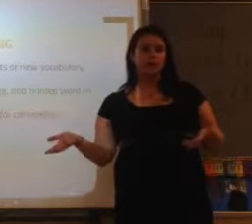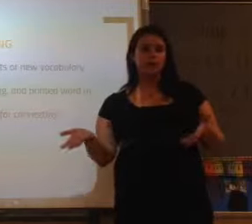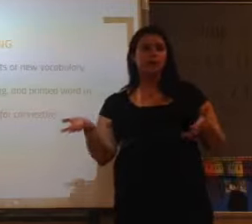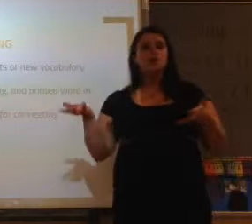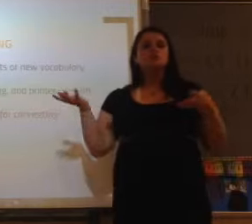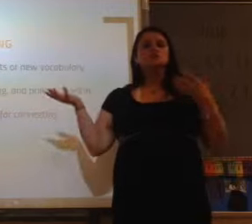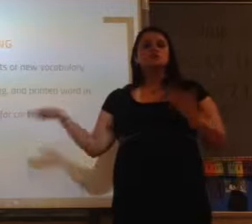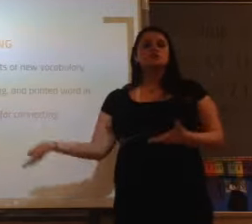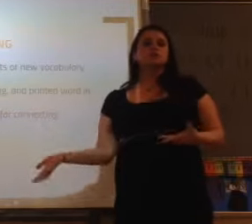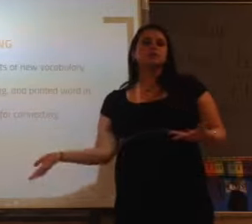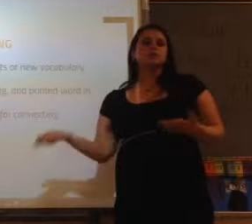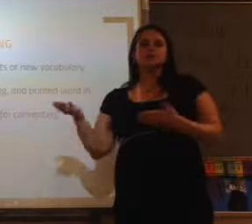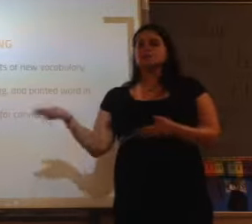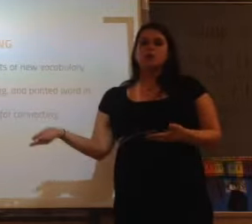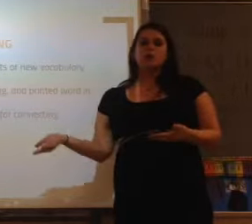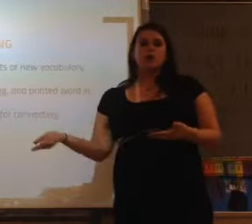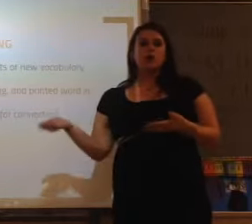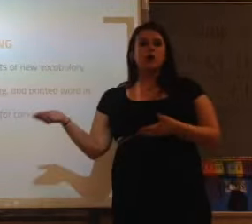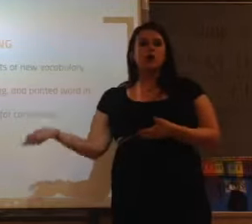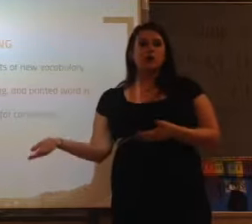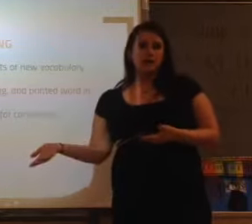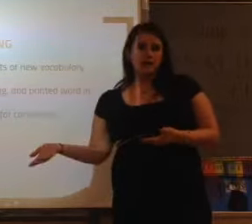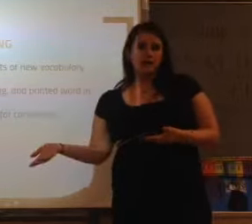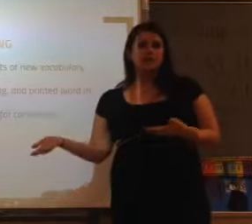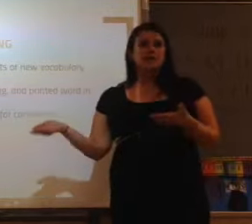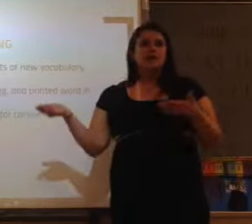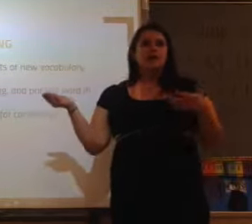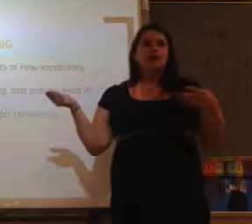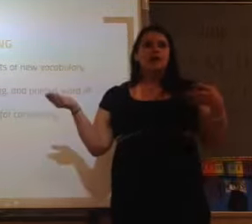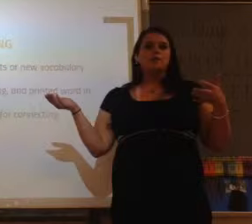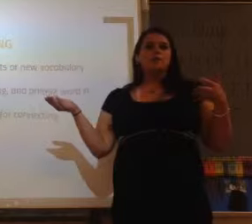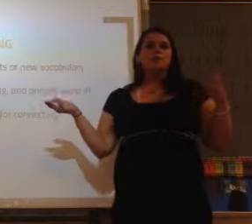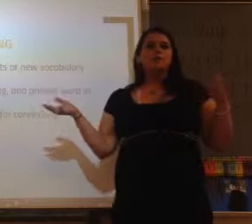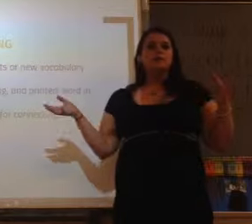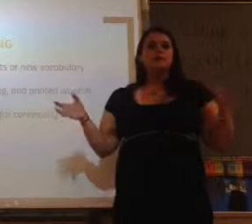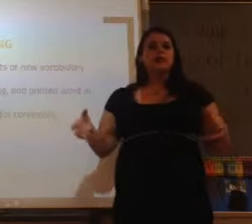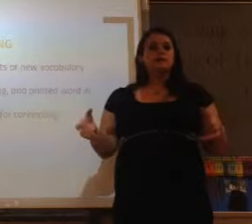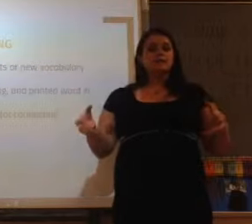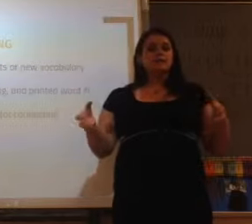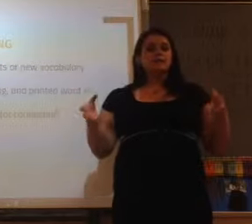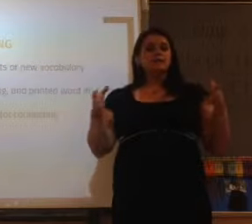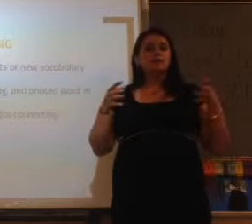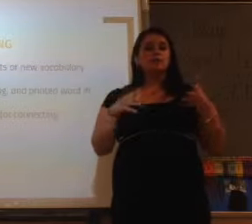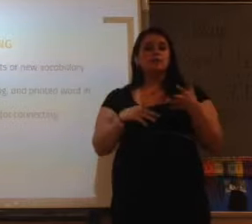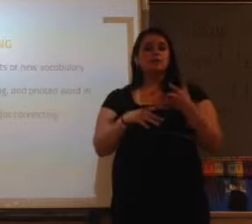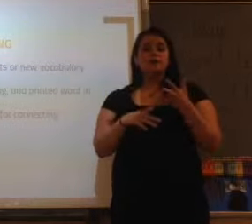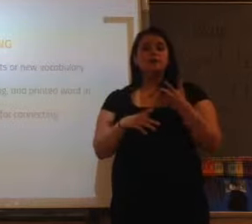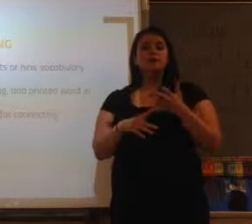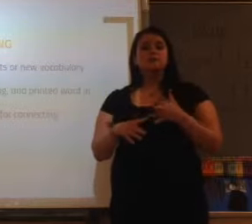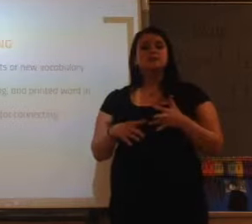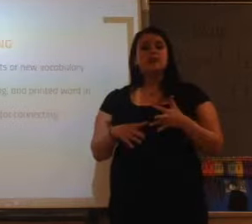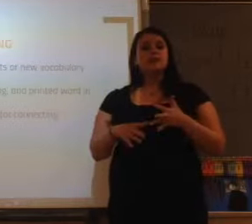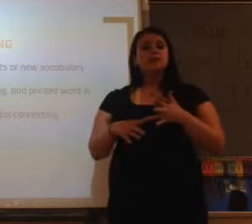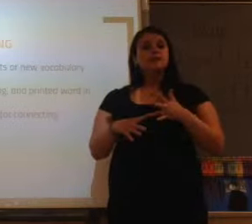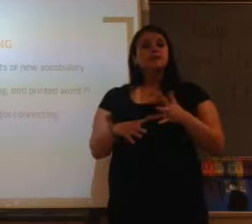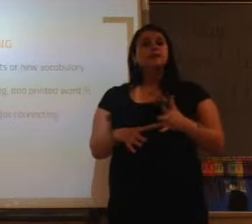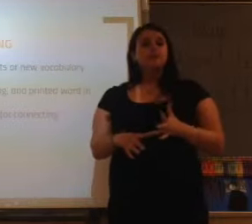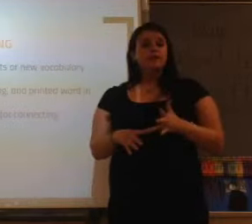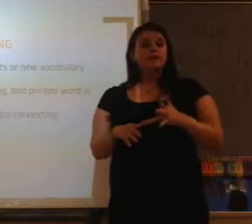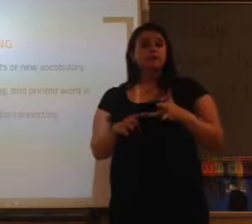hurricane. So if a student doesn't know what hurricane is, we can connect it by showing the signs, the fingerspelling,